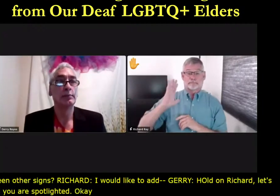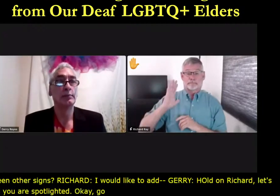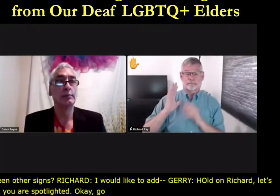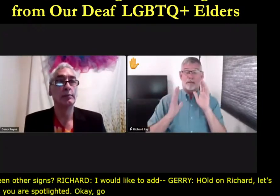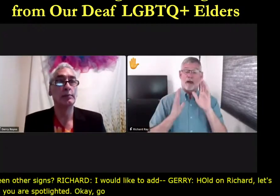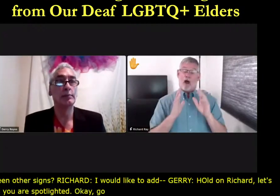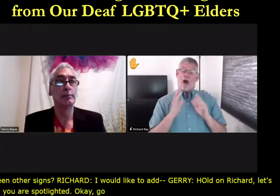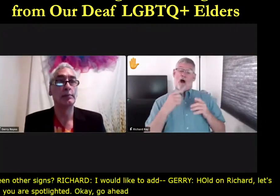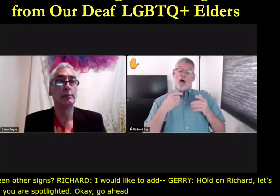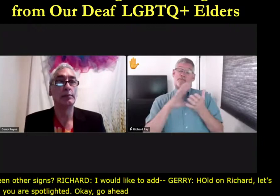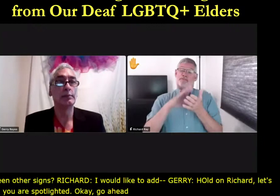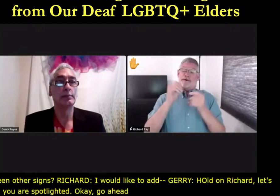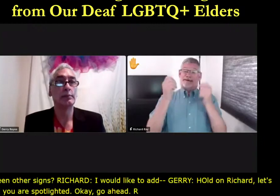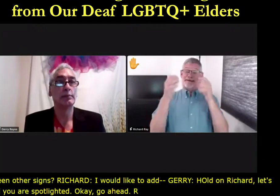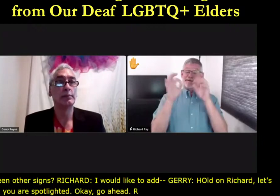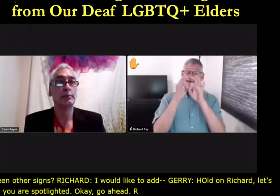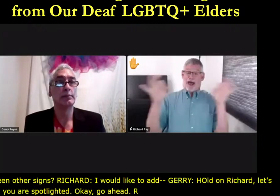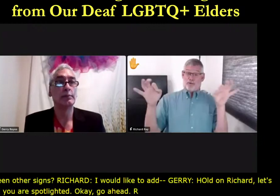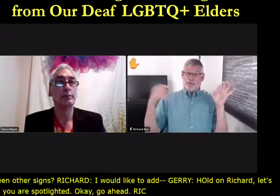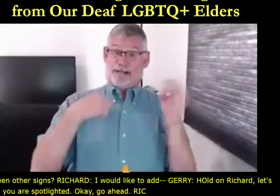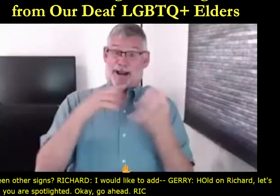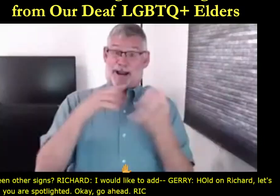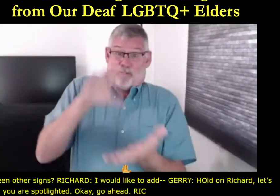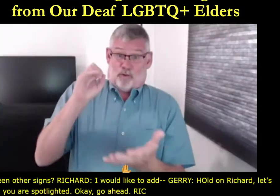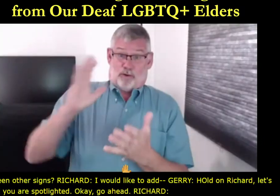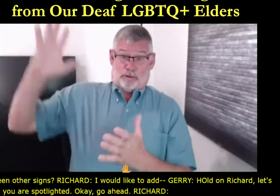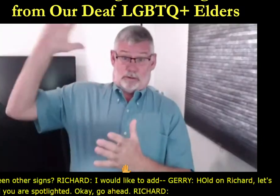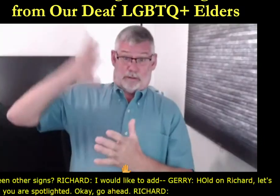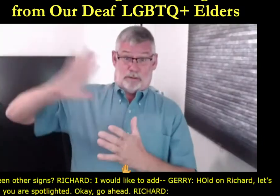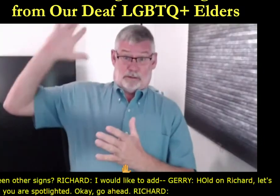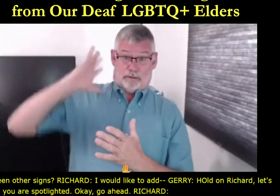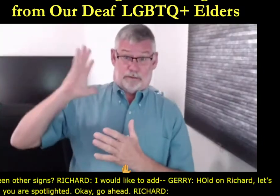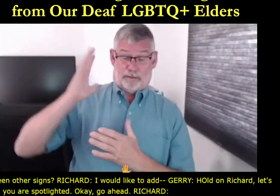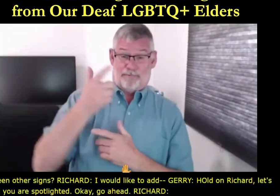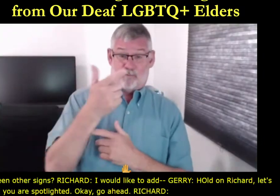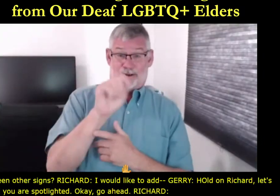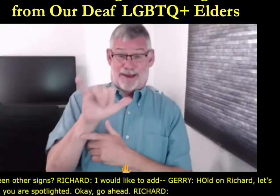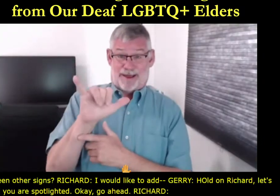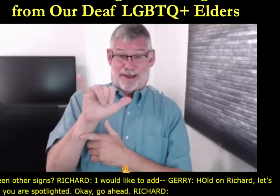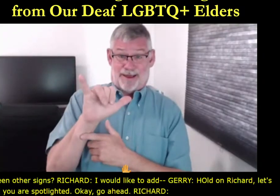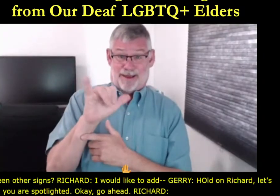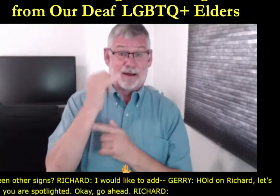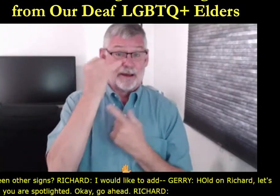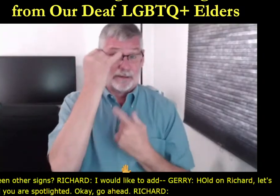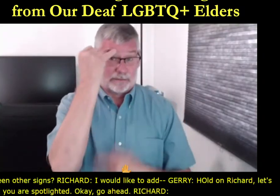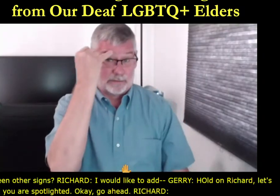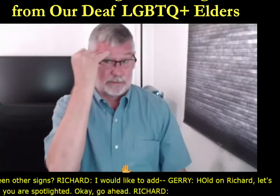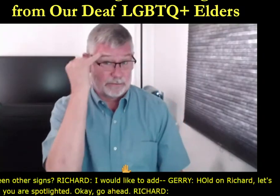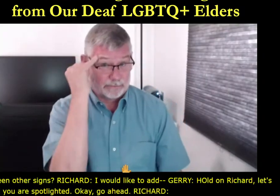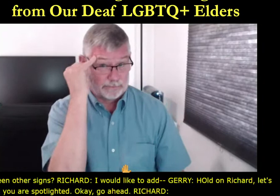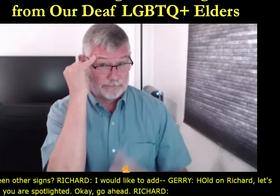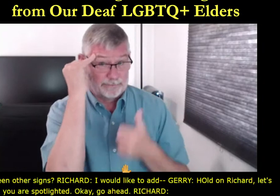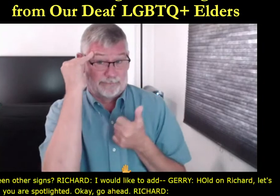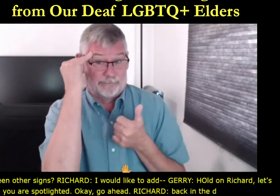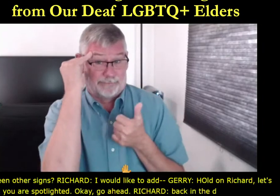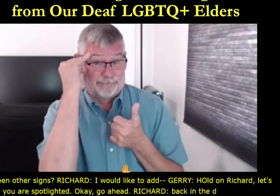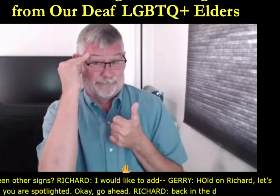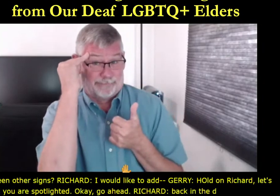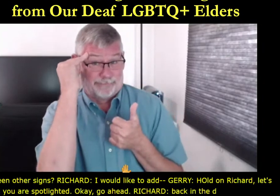back in the day um the language i learned for gay was this